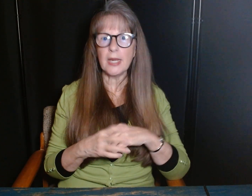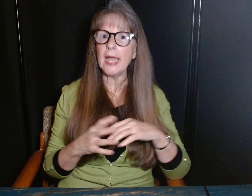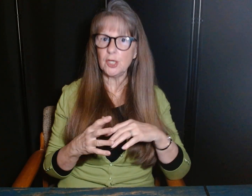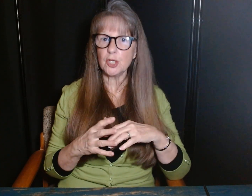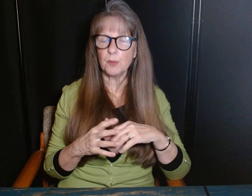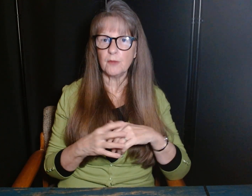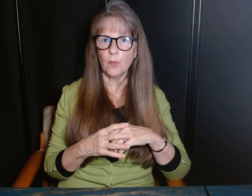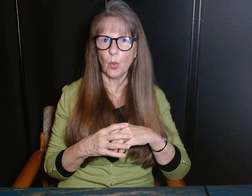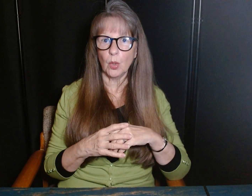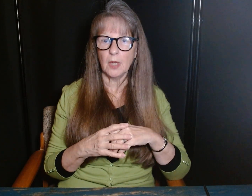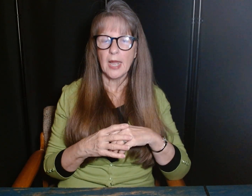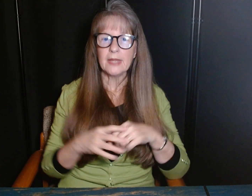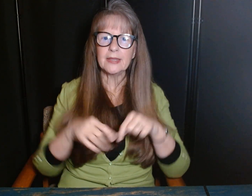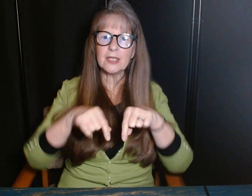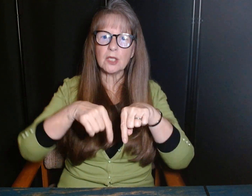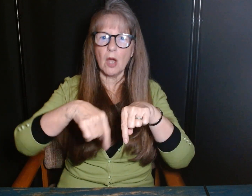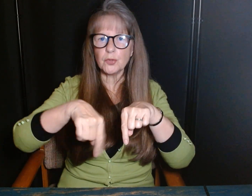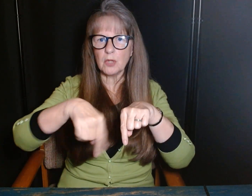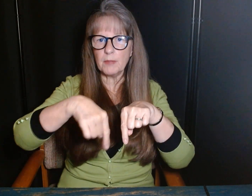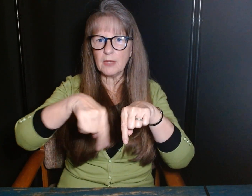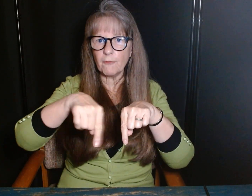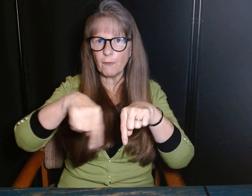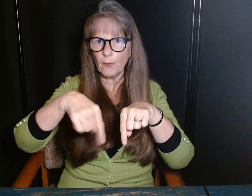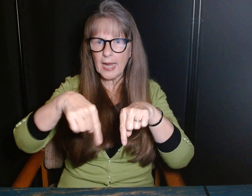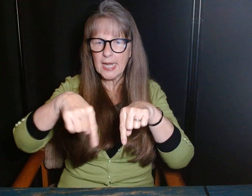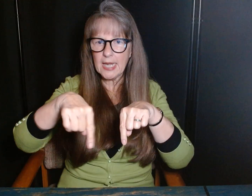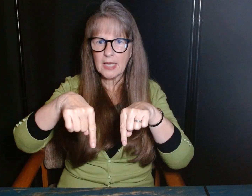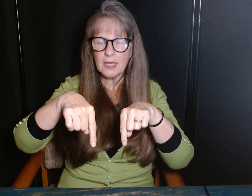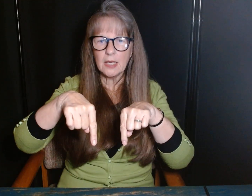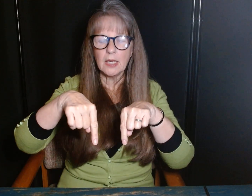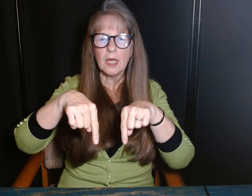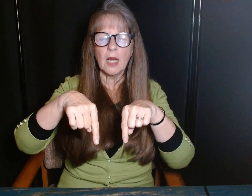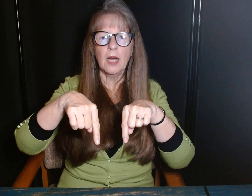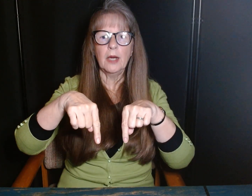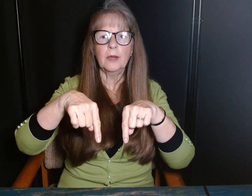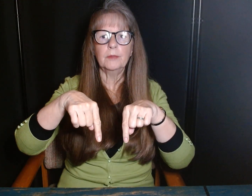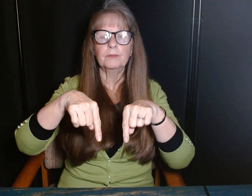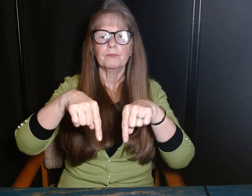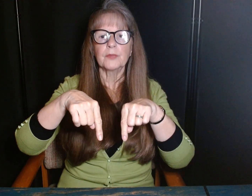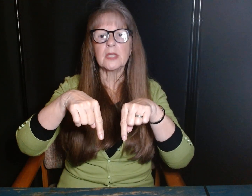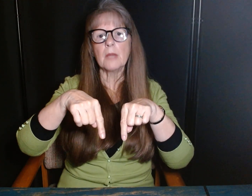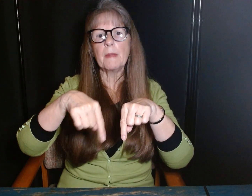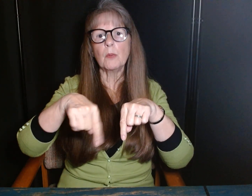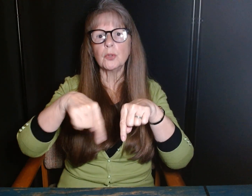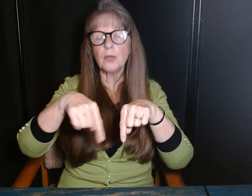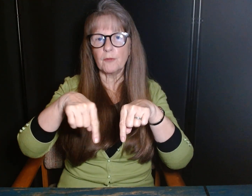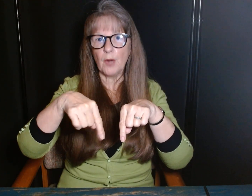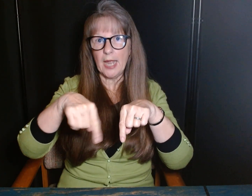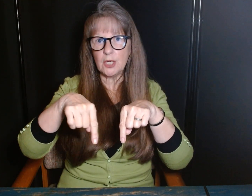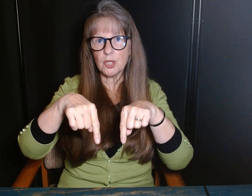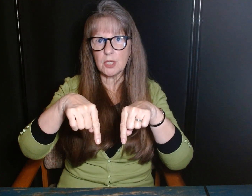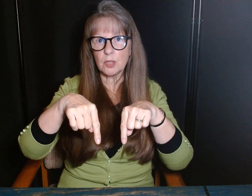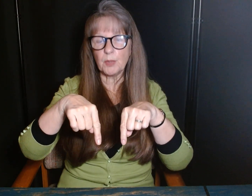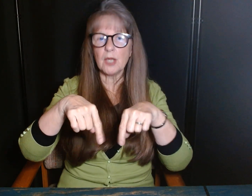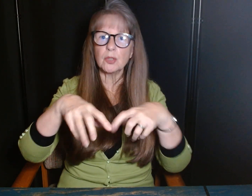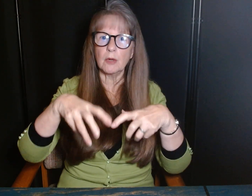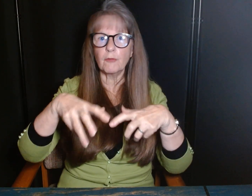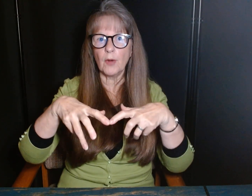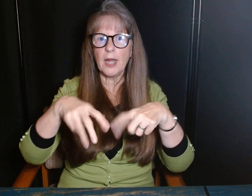anxious before. This also can be afraid. And some people will do that for anxious because they're afraid, or